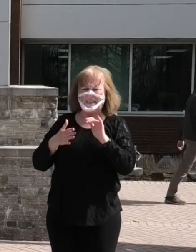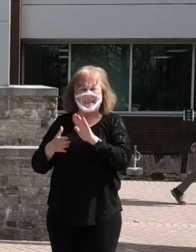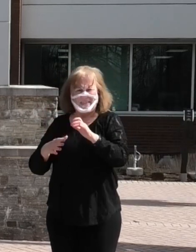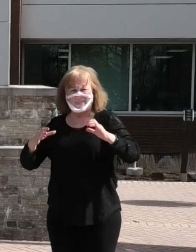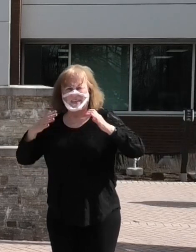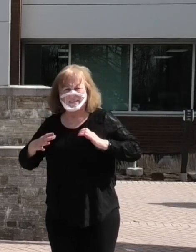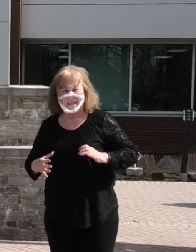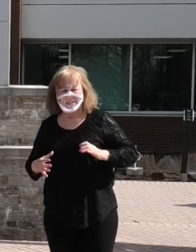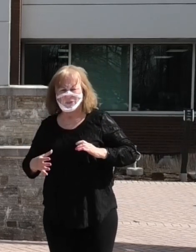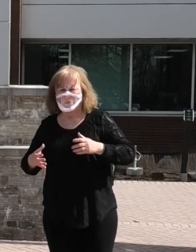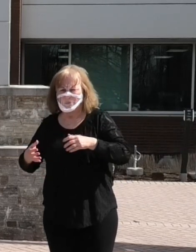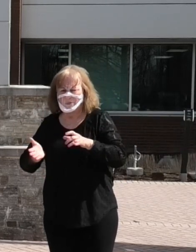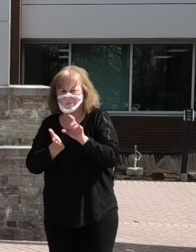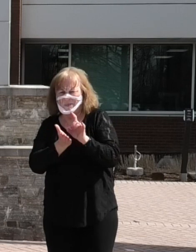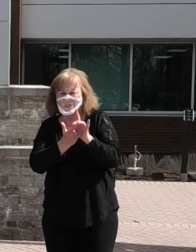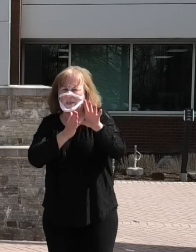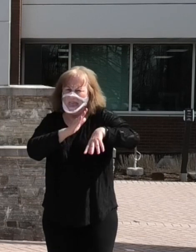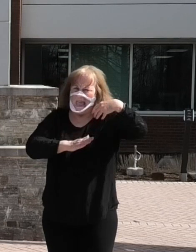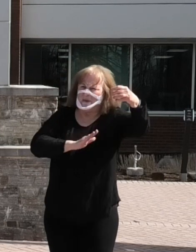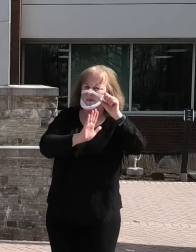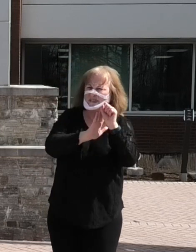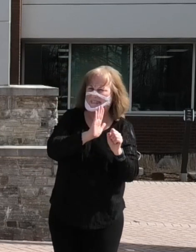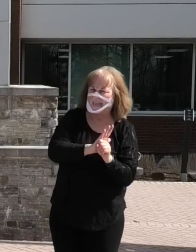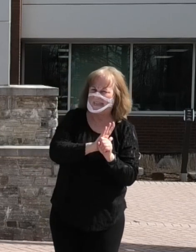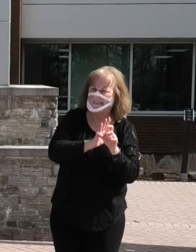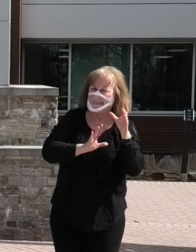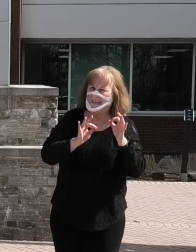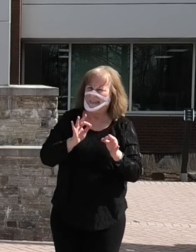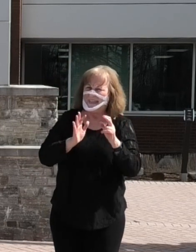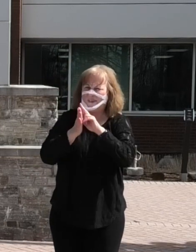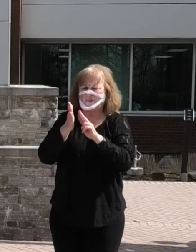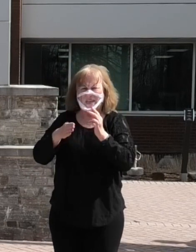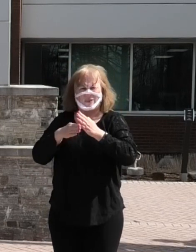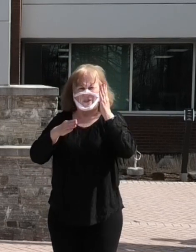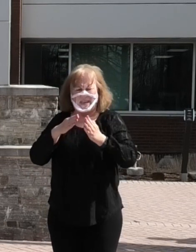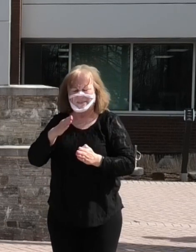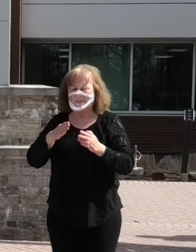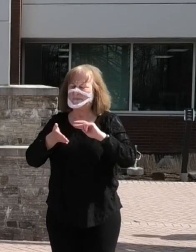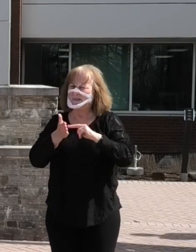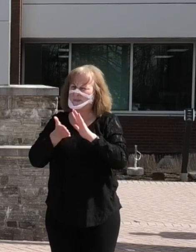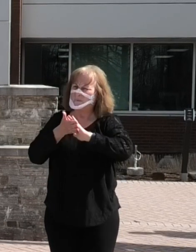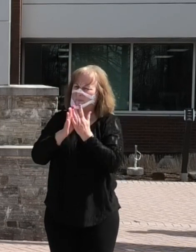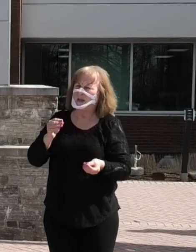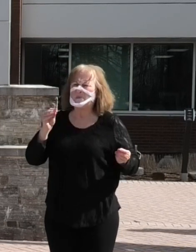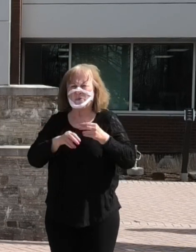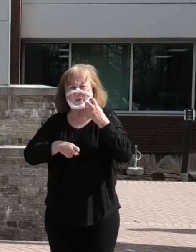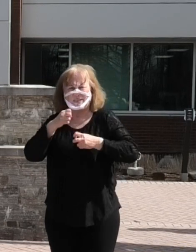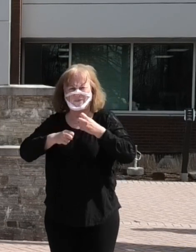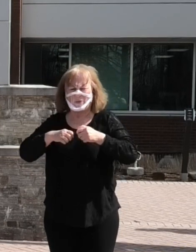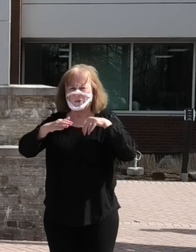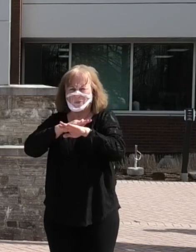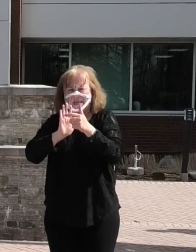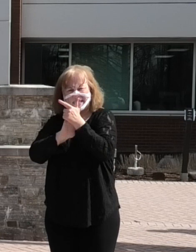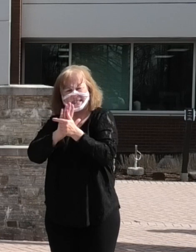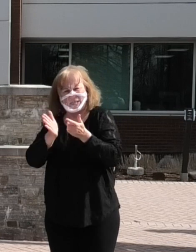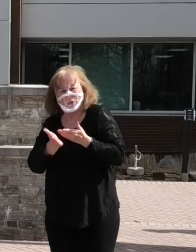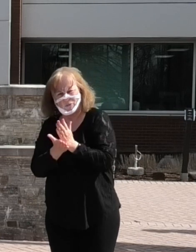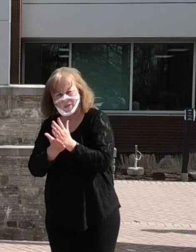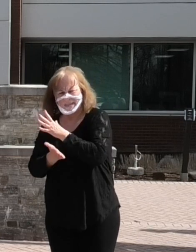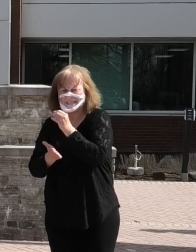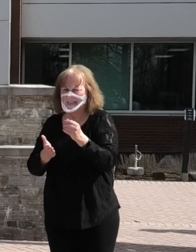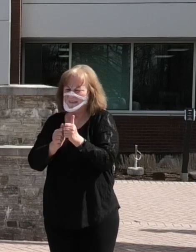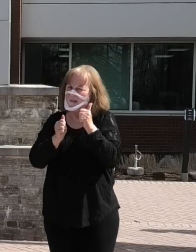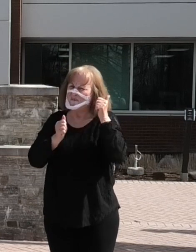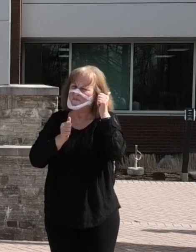clients would be shipped out of state if the contract ended, making it more difficult to access legal rights and